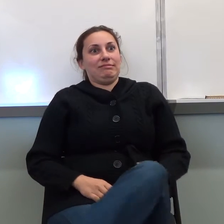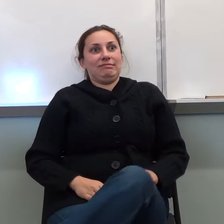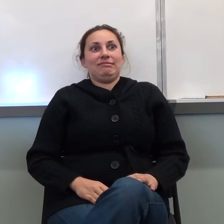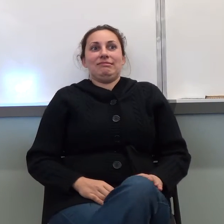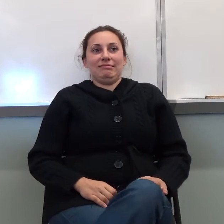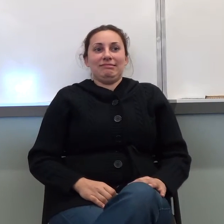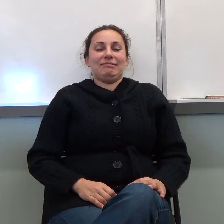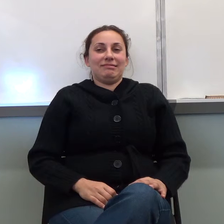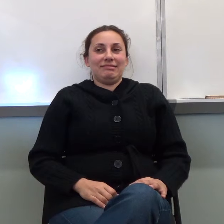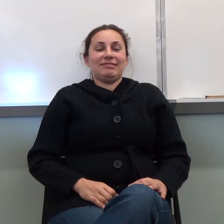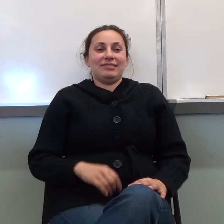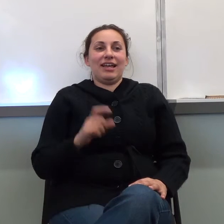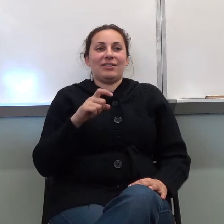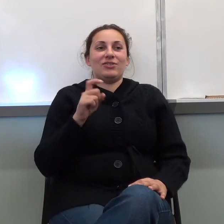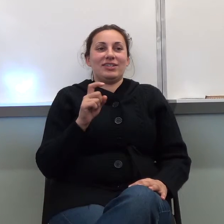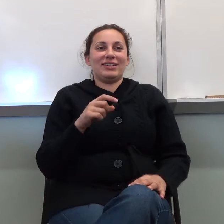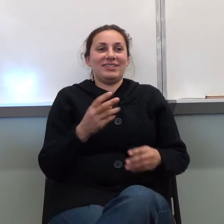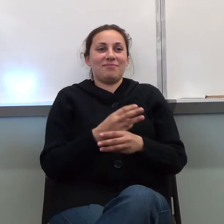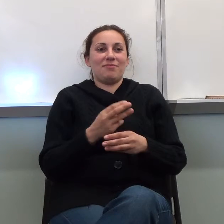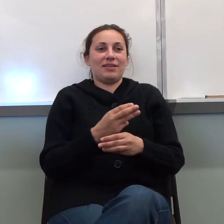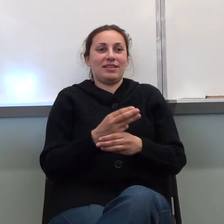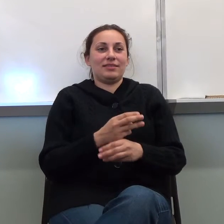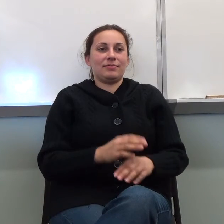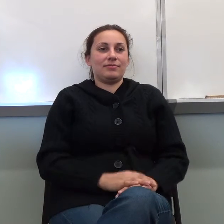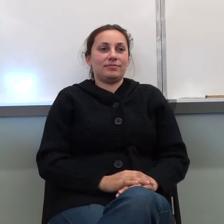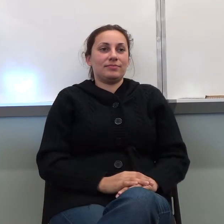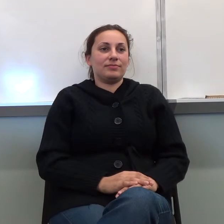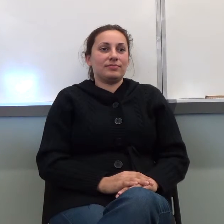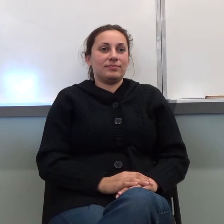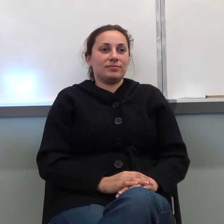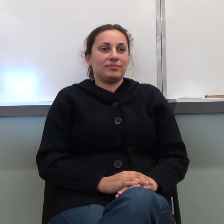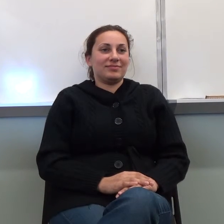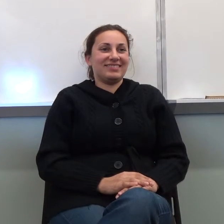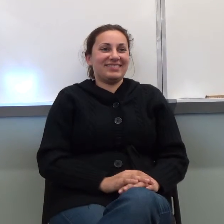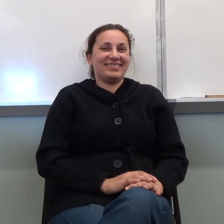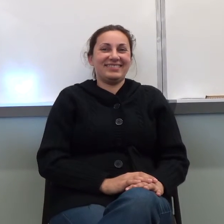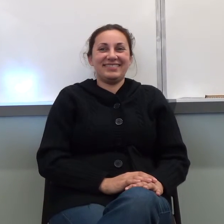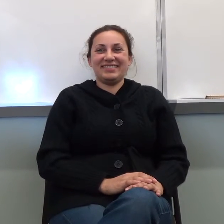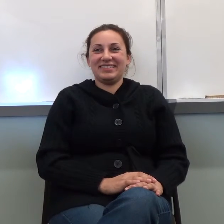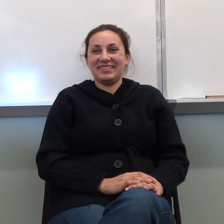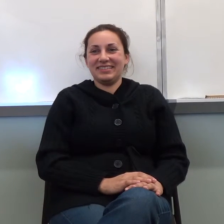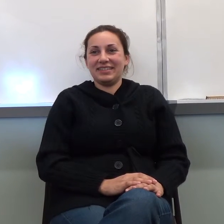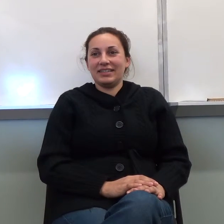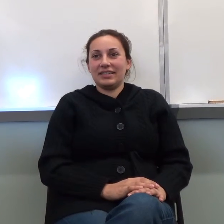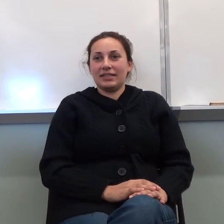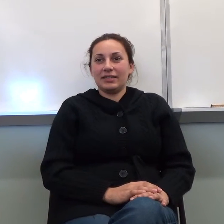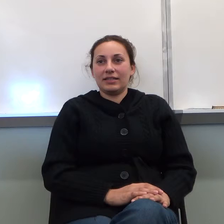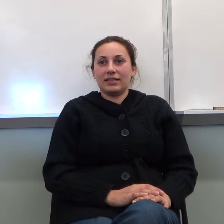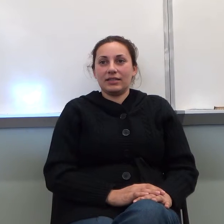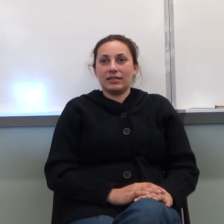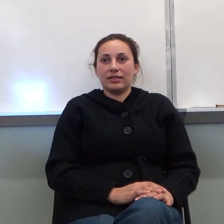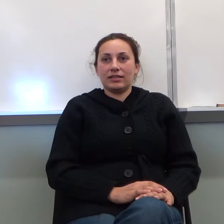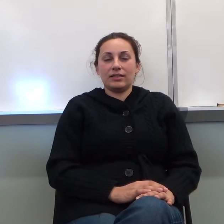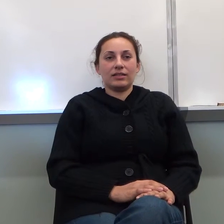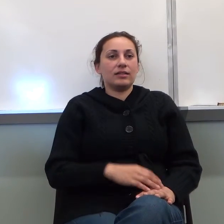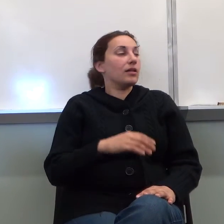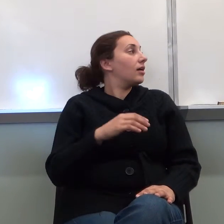So, just go ahead and use the basic formula for multiplying fractions. Multiply tops, multiply bottoms. You get a 200 up